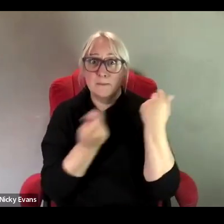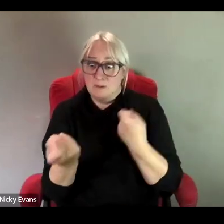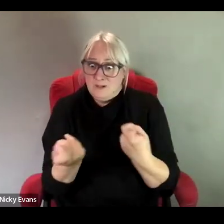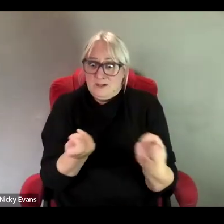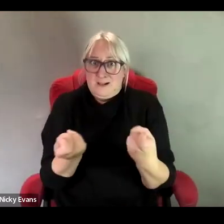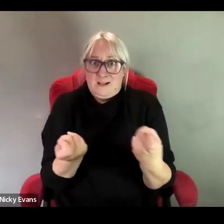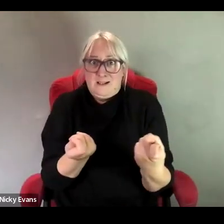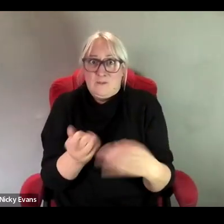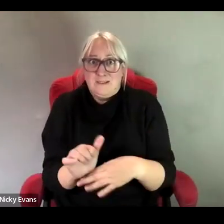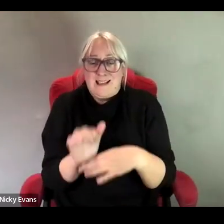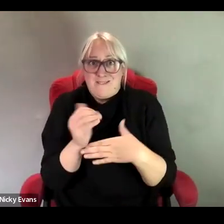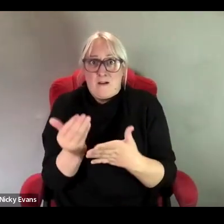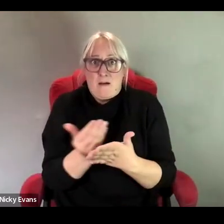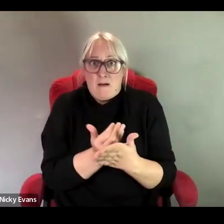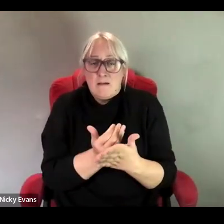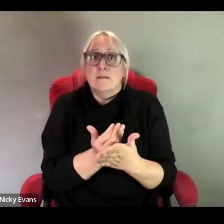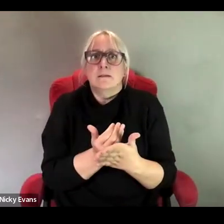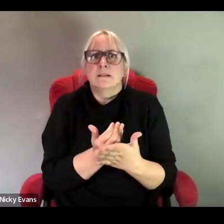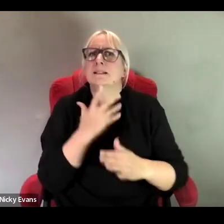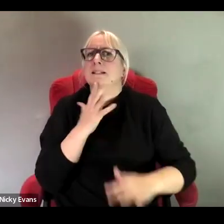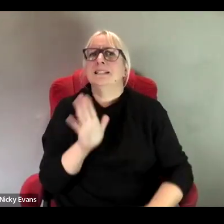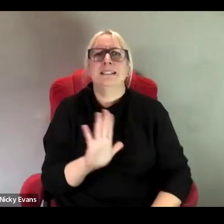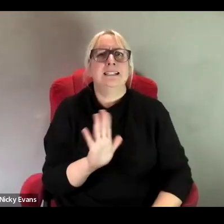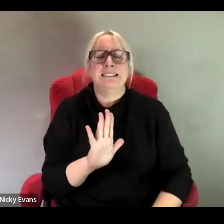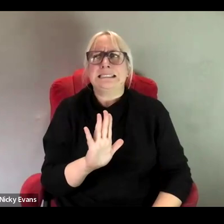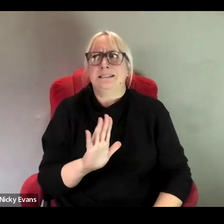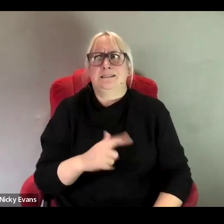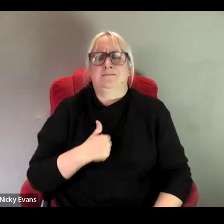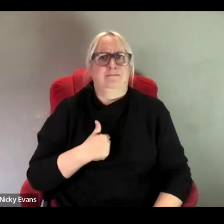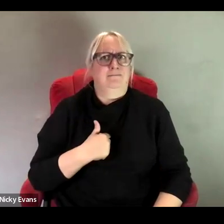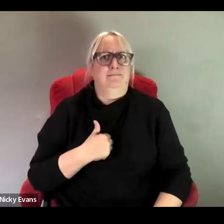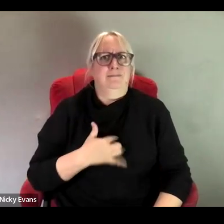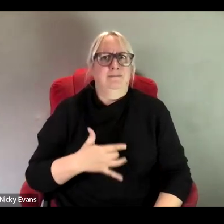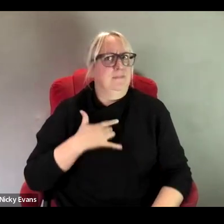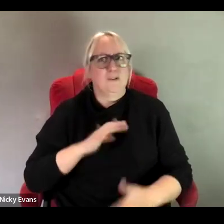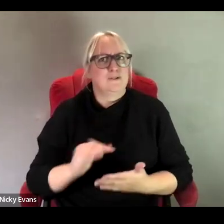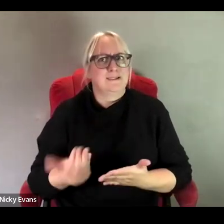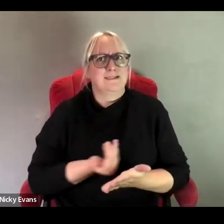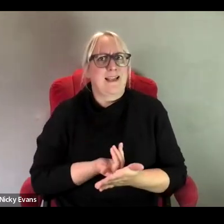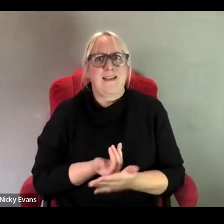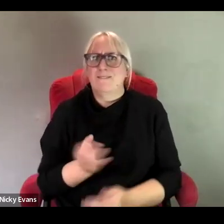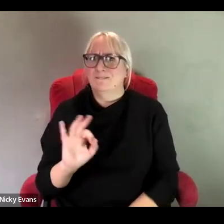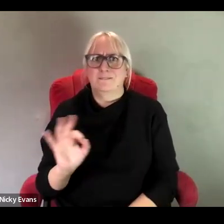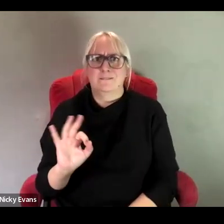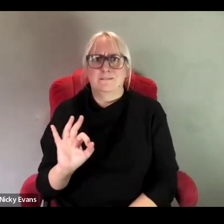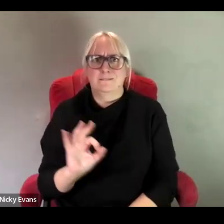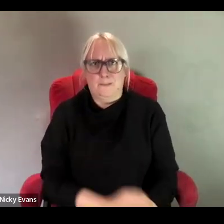then they're not going to be what we would consider safeguards.